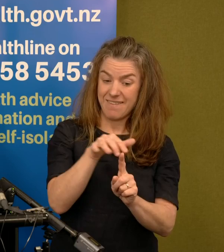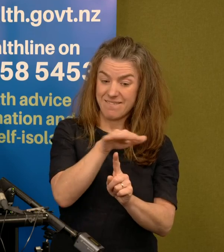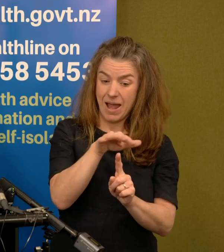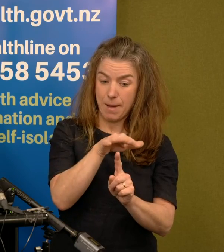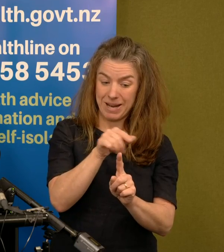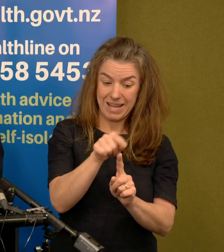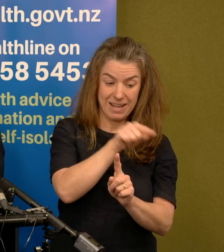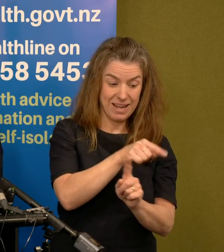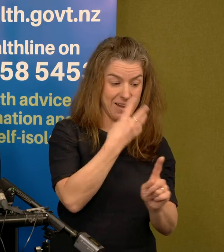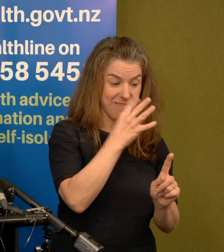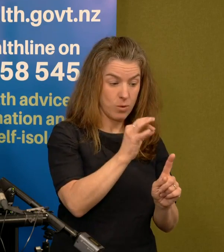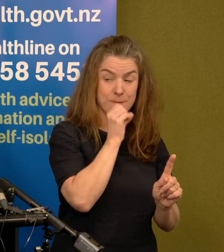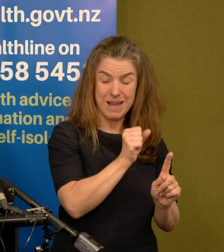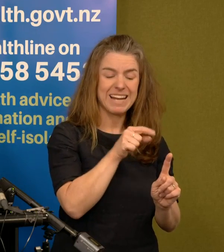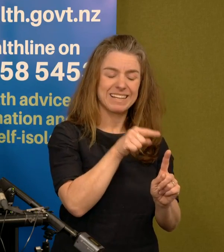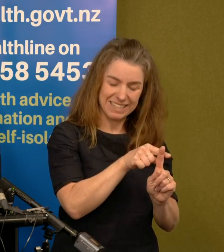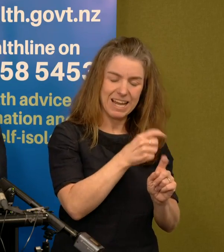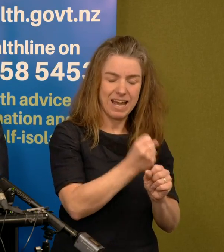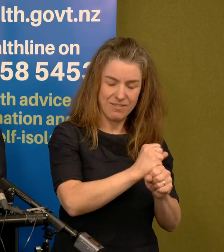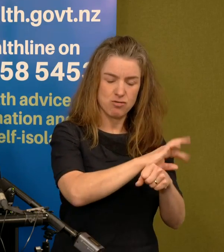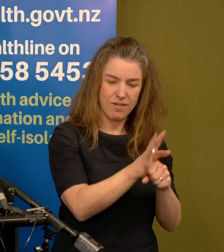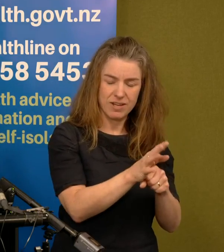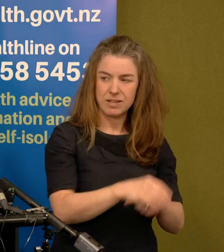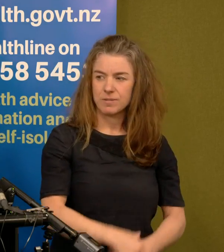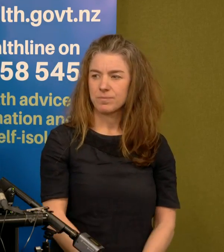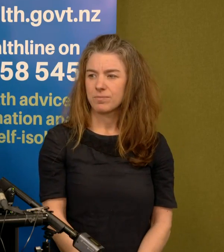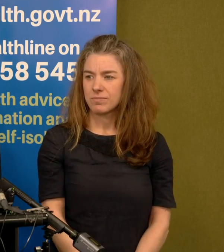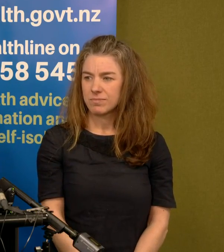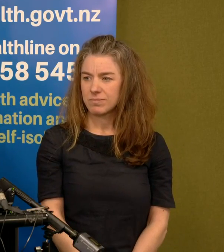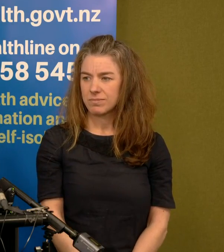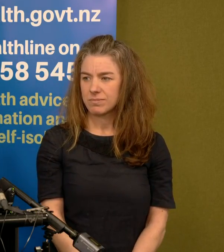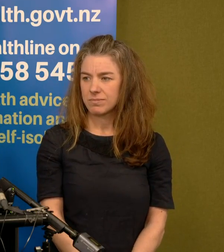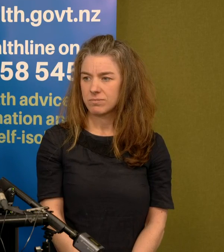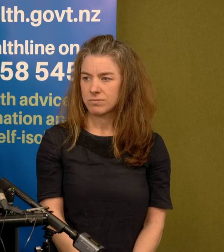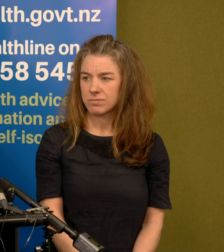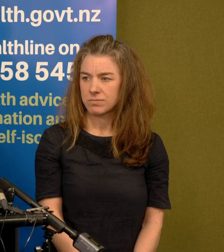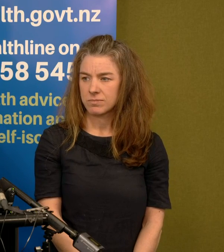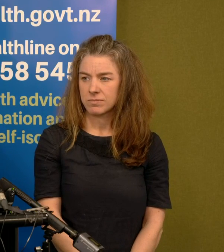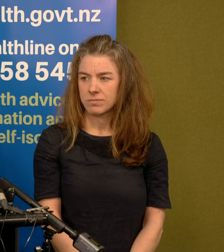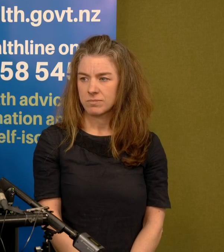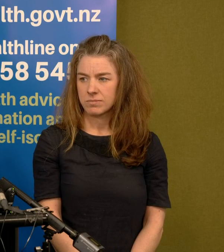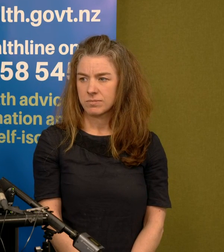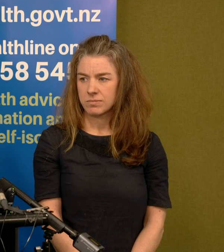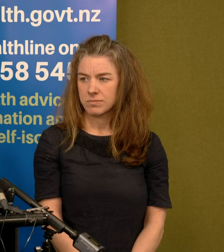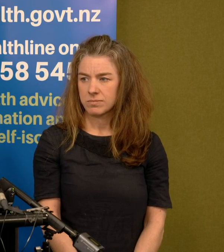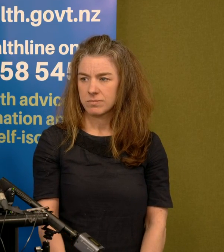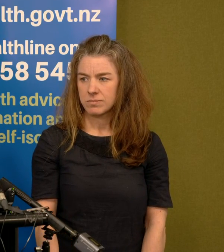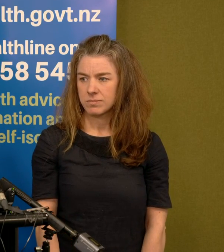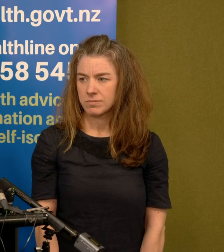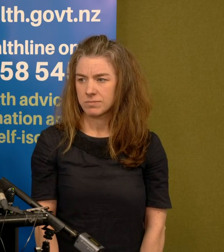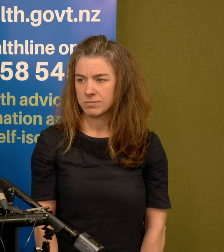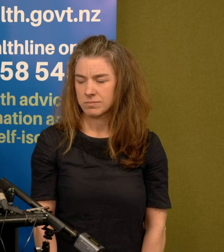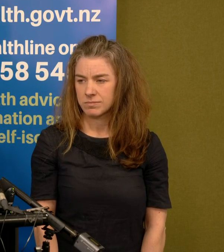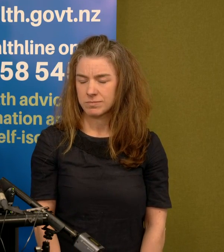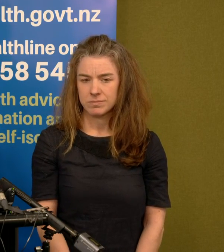illness that has tested positive as COVID-19. Did that person pass it on to the family member, or did the 3rd case get it